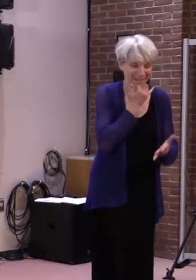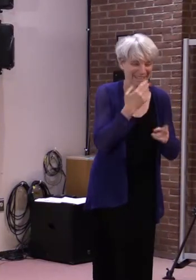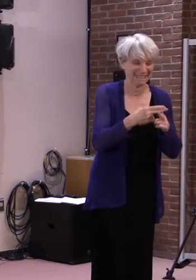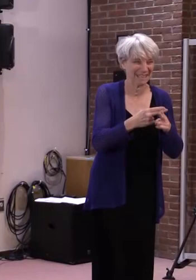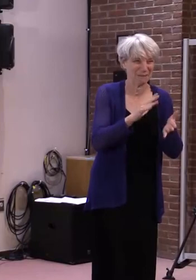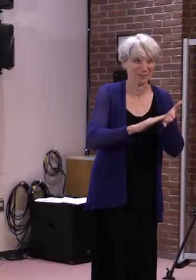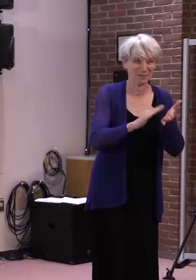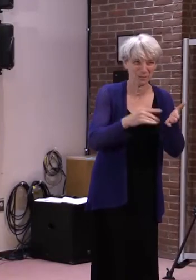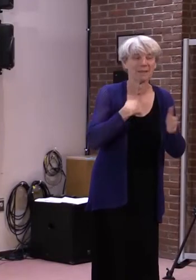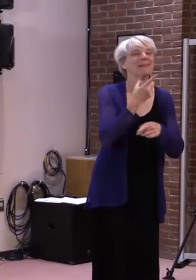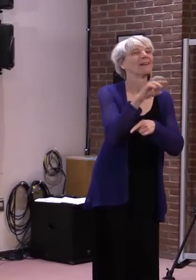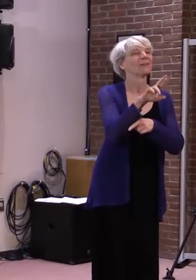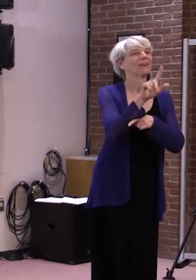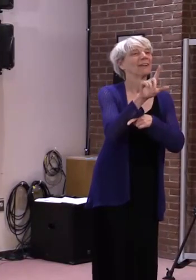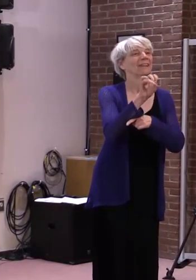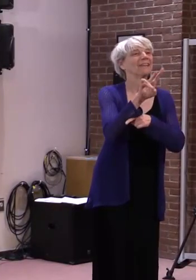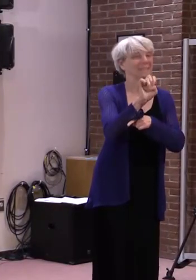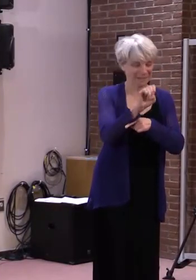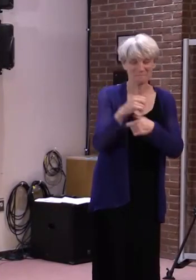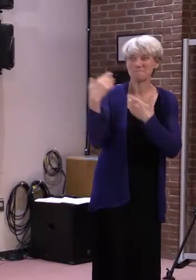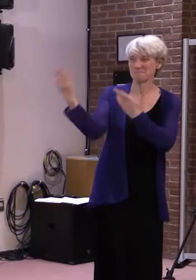Dr. Levine.